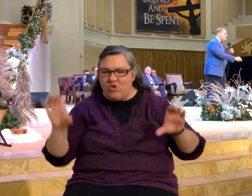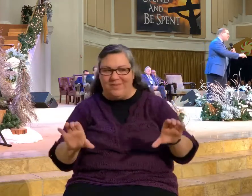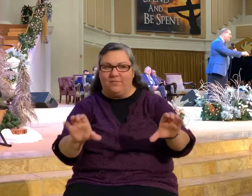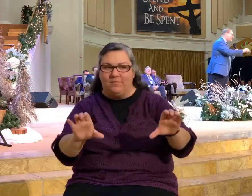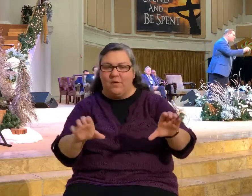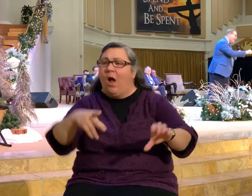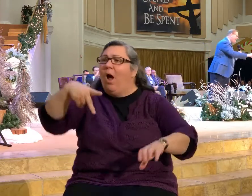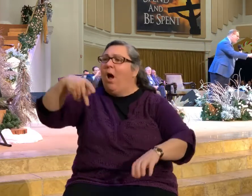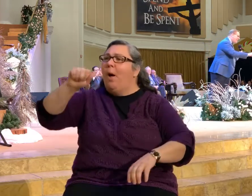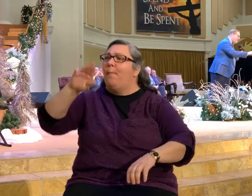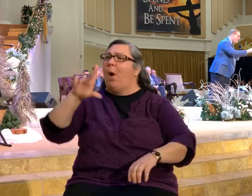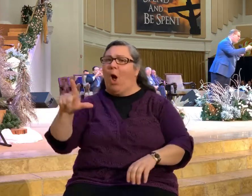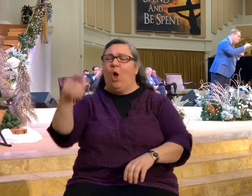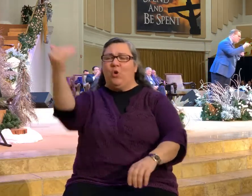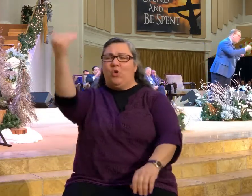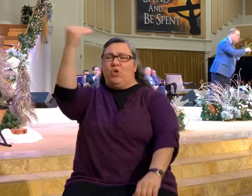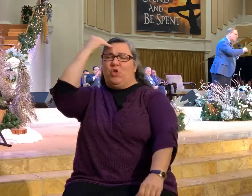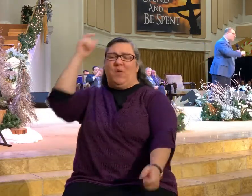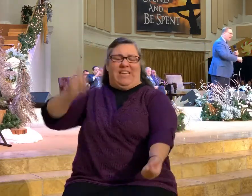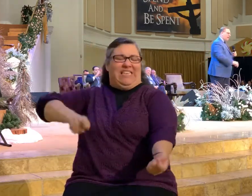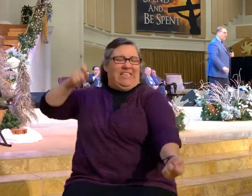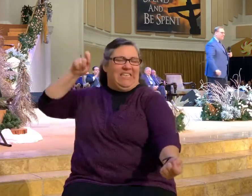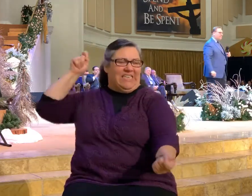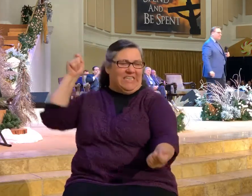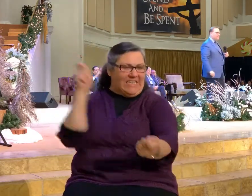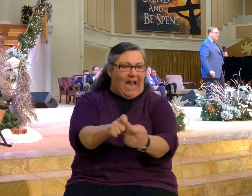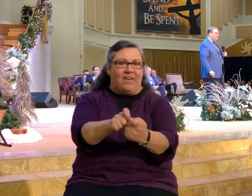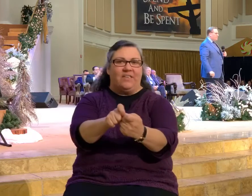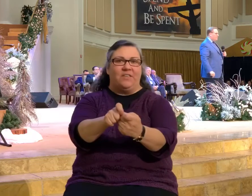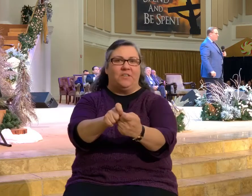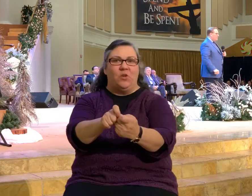He knew exactly to whom he was writing.